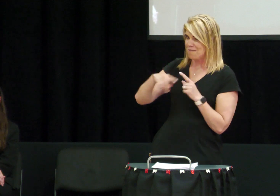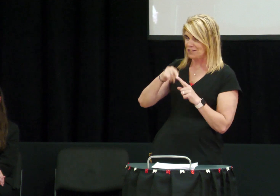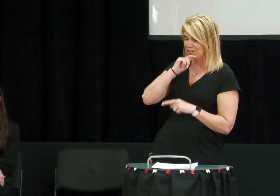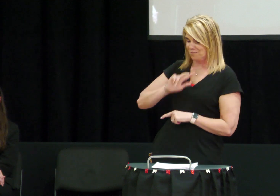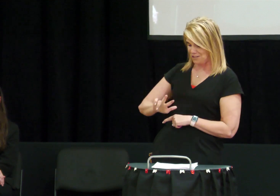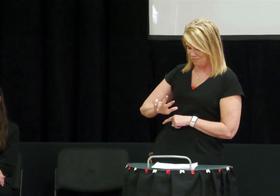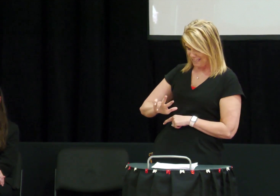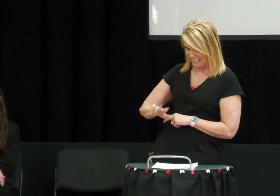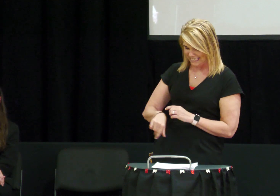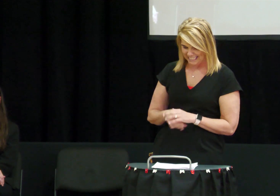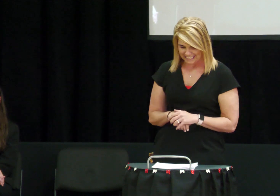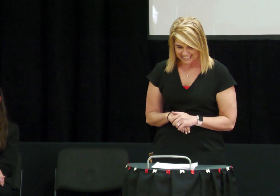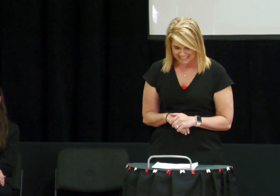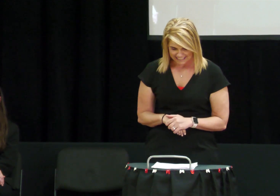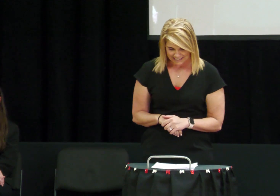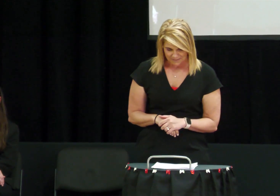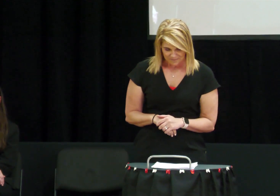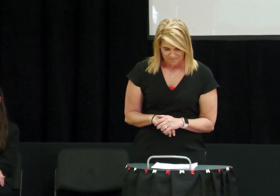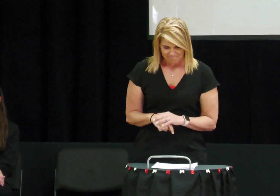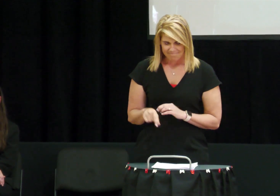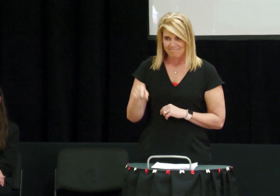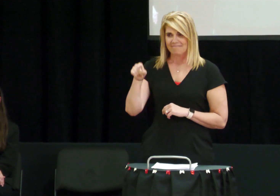I remember her when she was 3 years old.